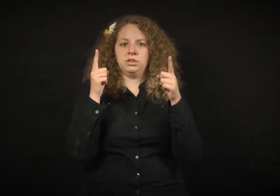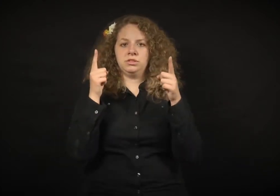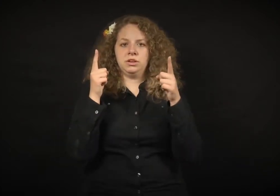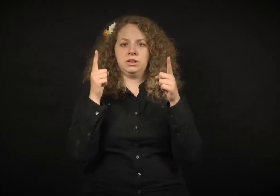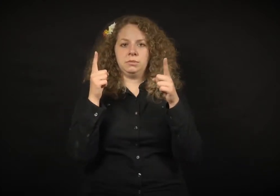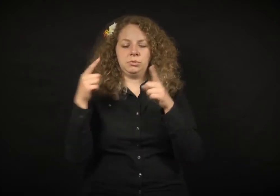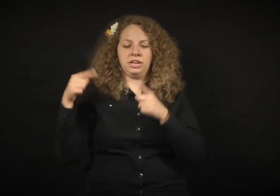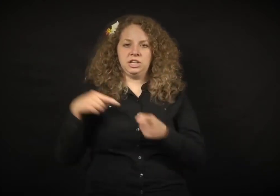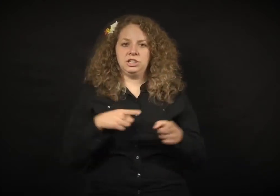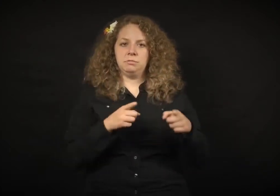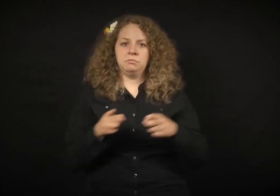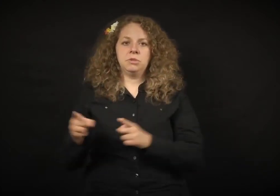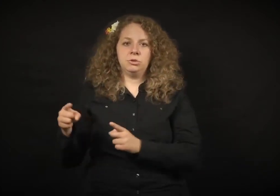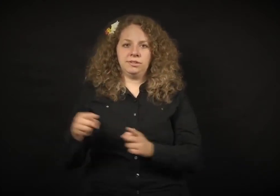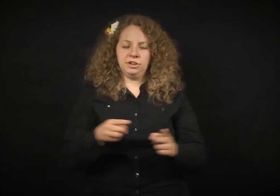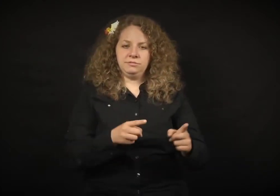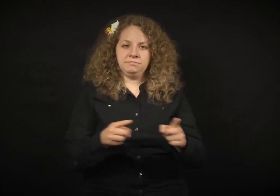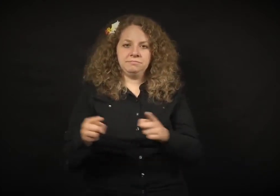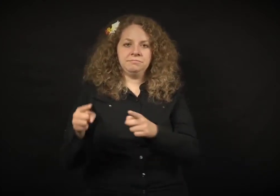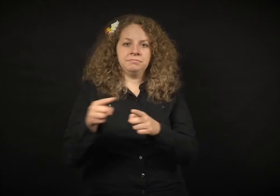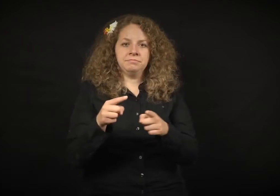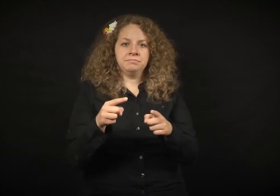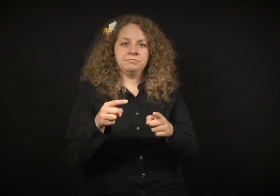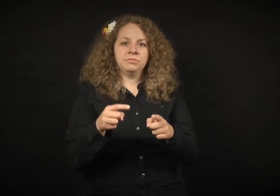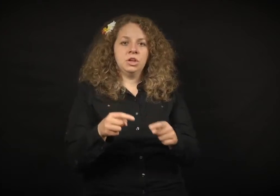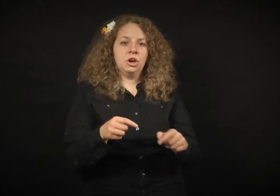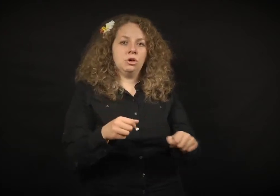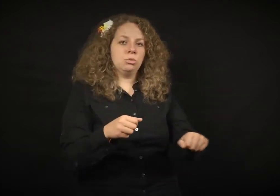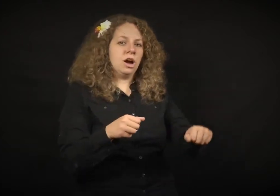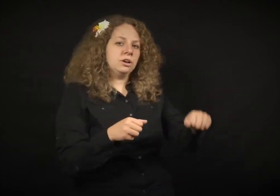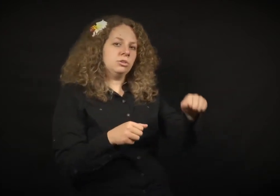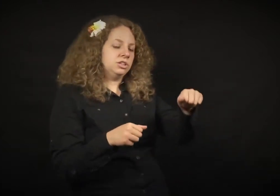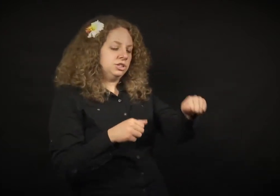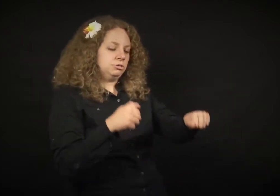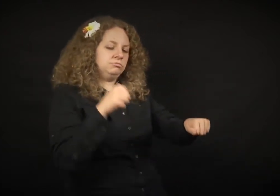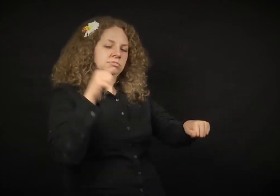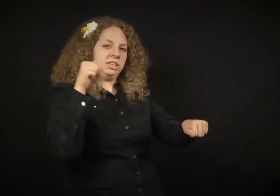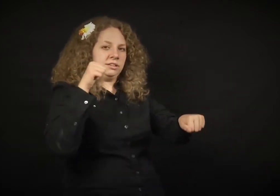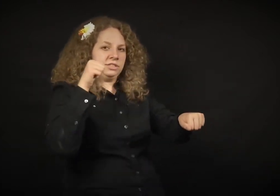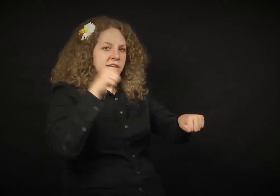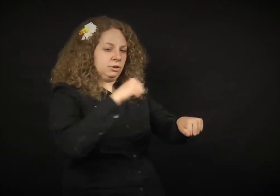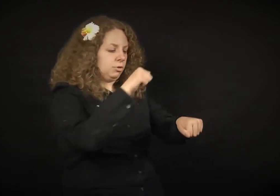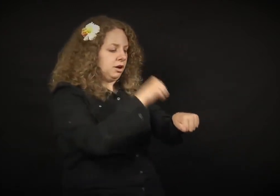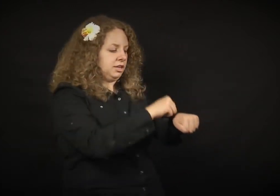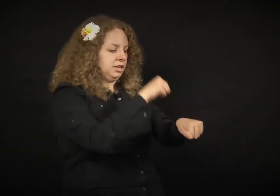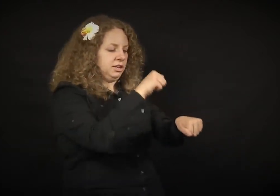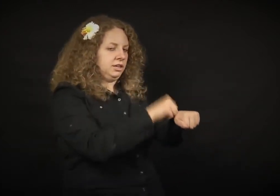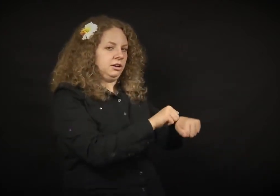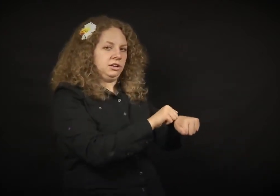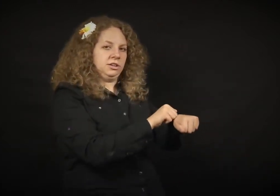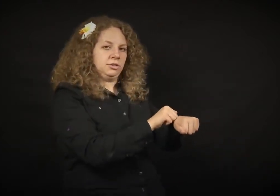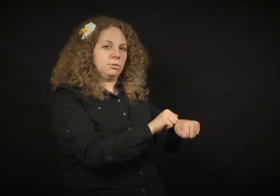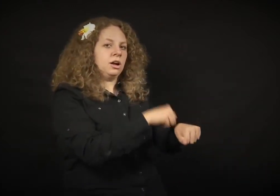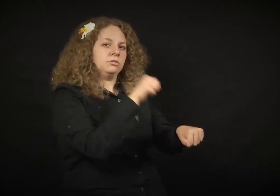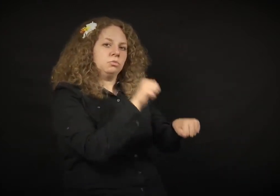with a number one hand shape, a river. A rock or a stone, think of taking a rock and hitting it on another rock,